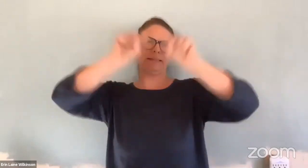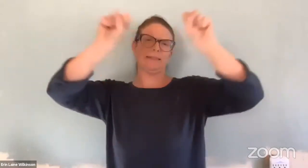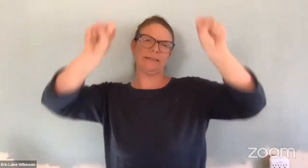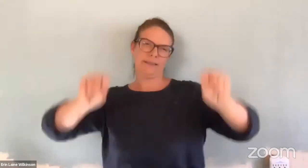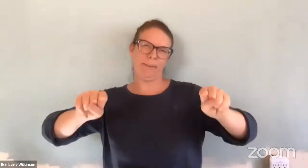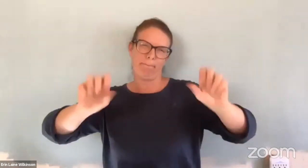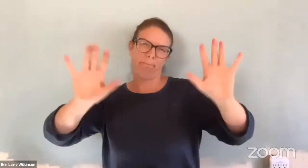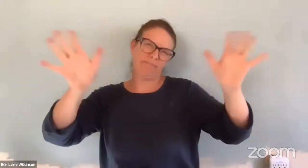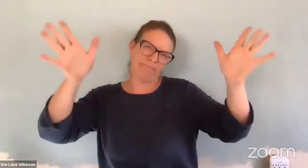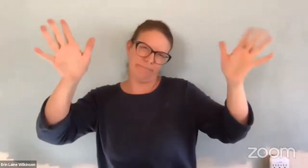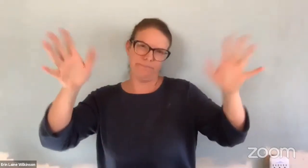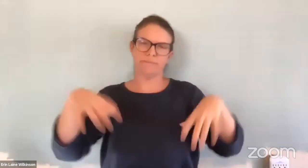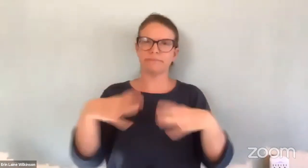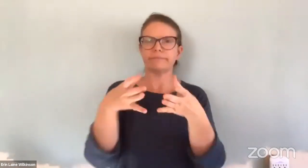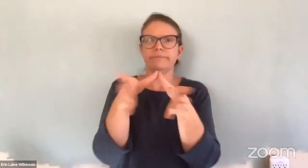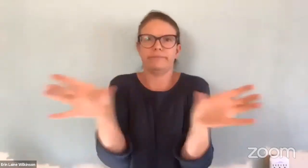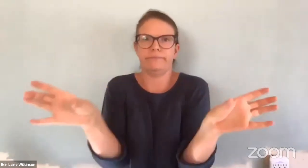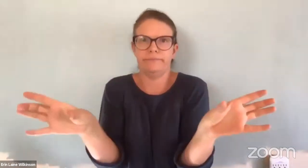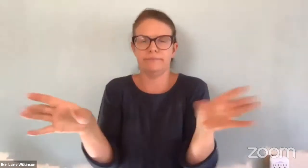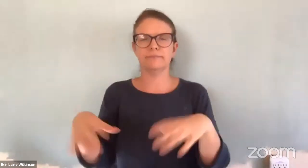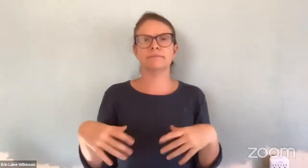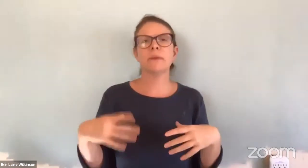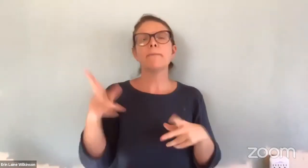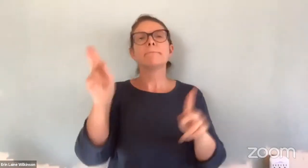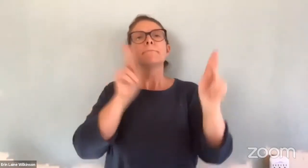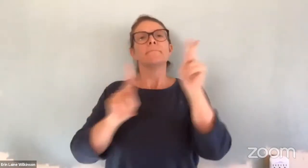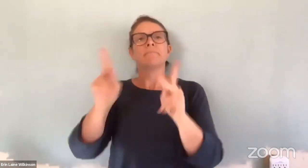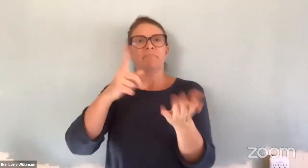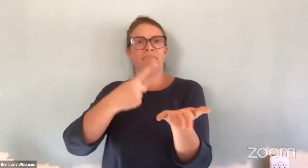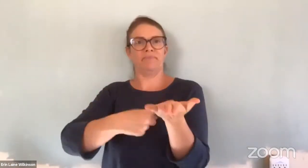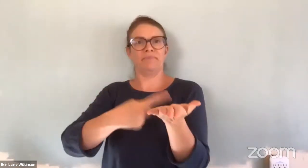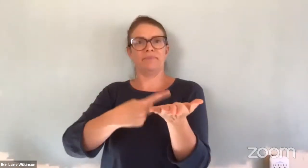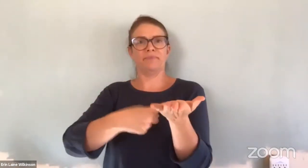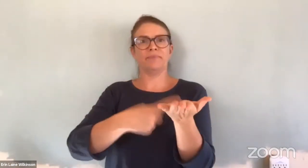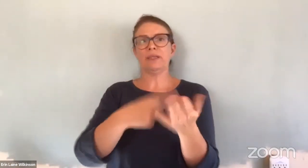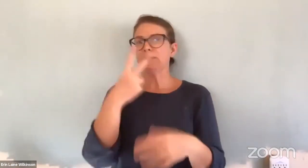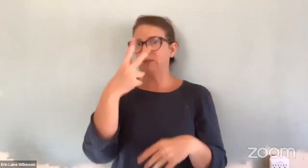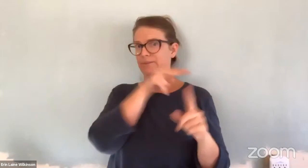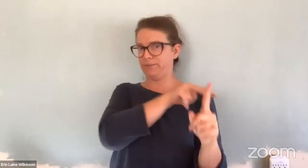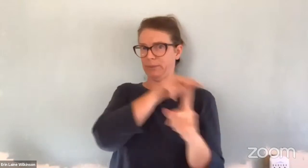Thinking about language or sign language systems, let's say.